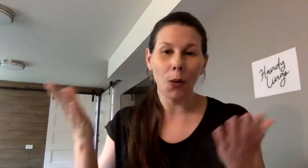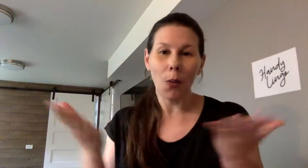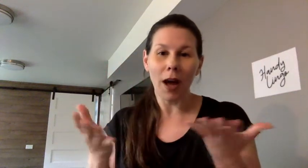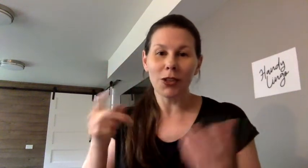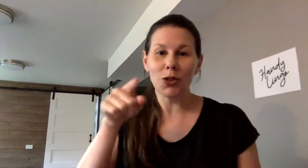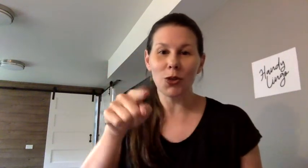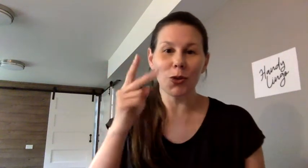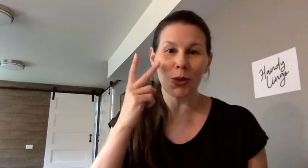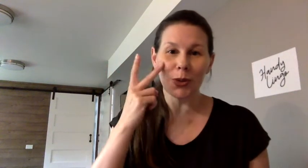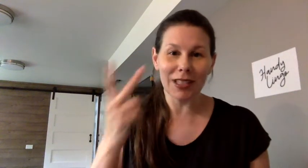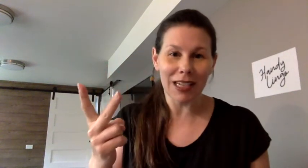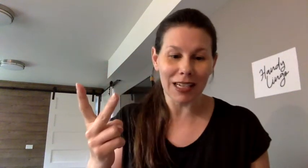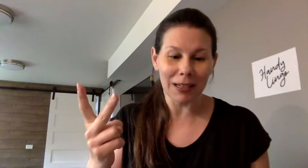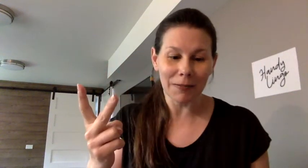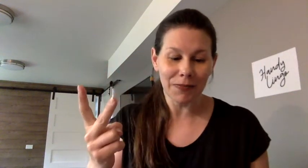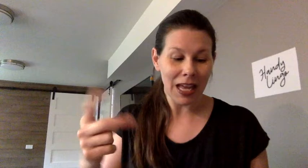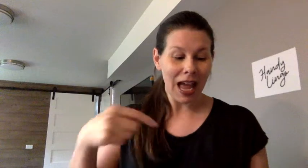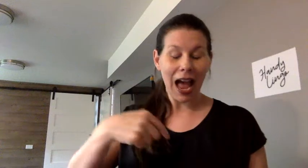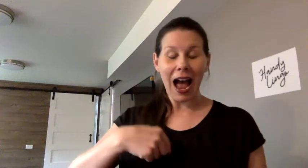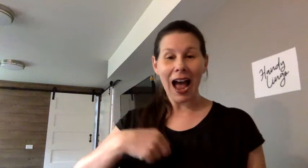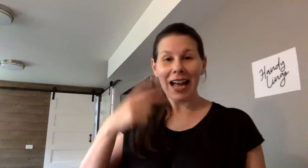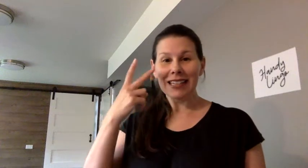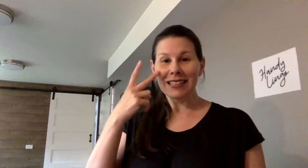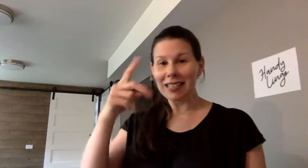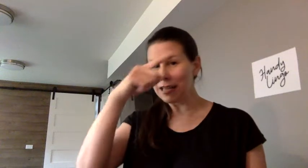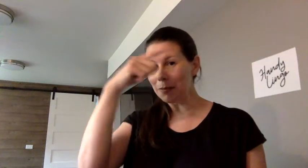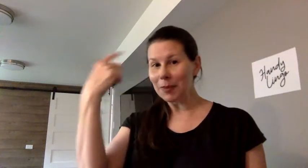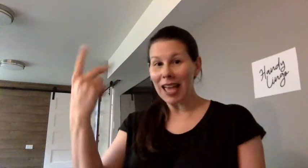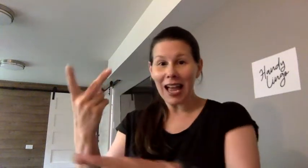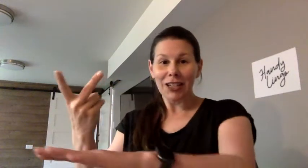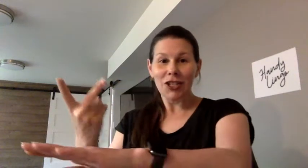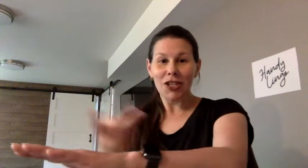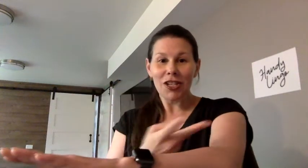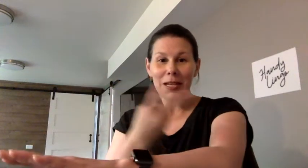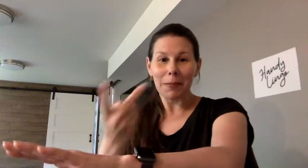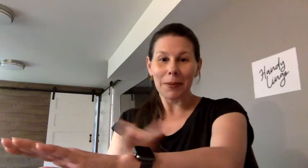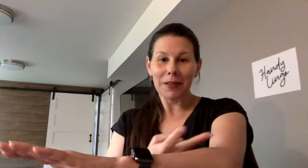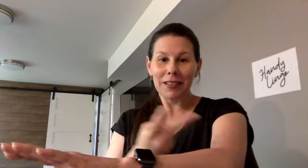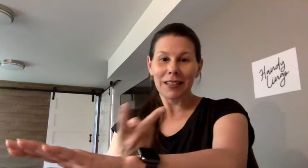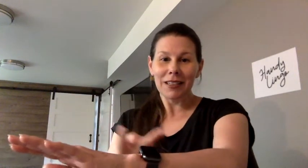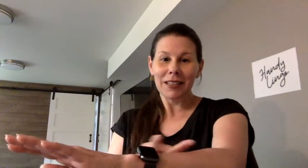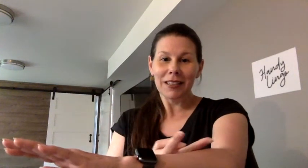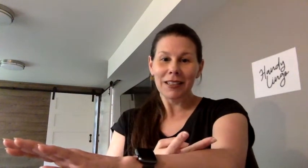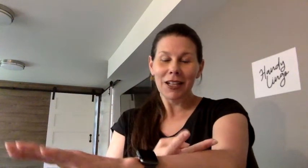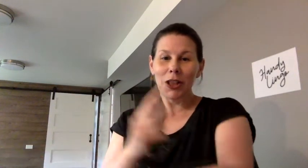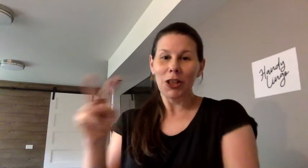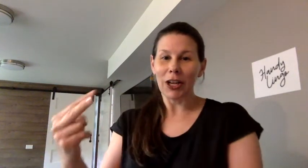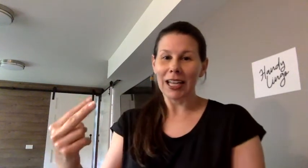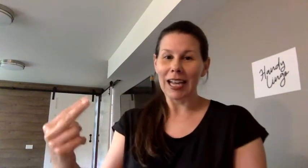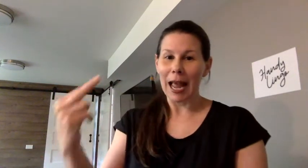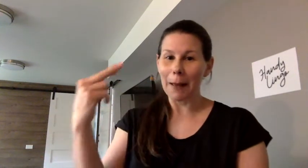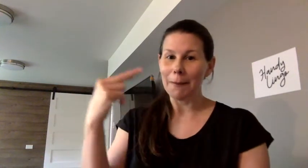what do you see? I see a black sheep looking at